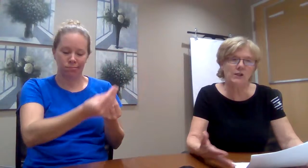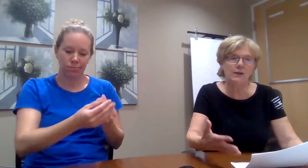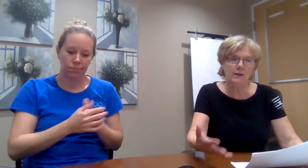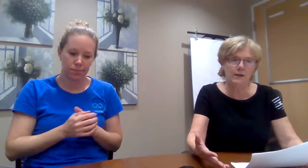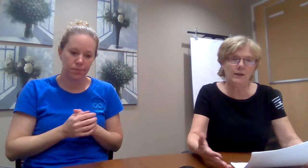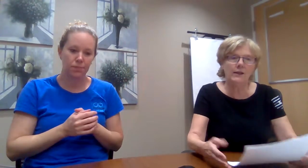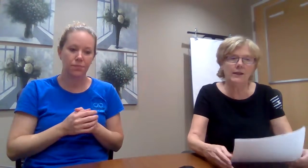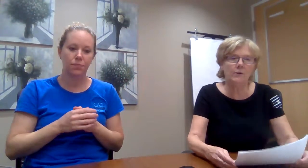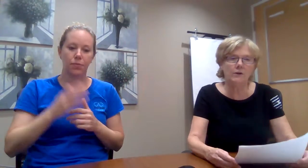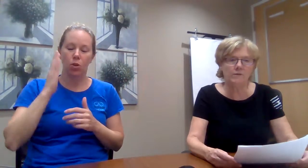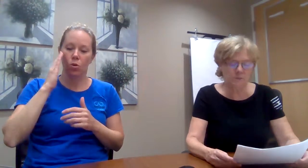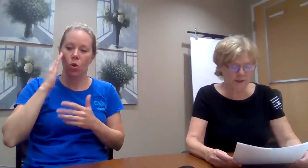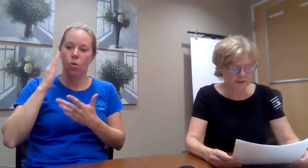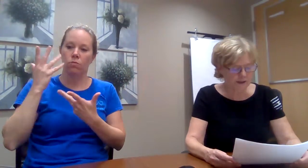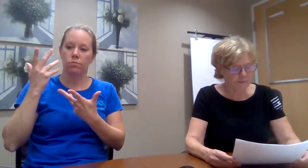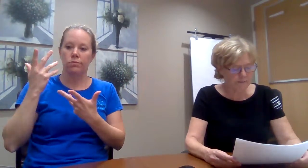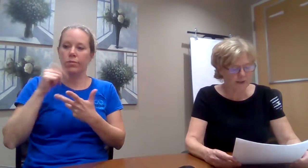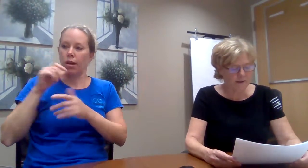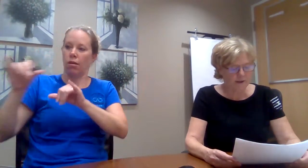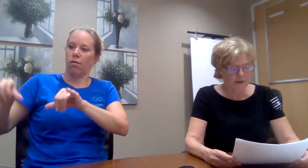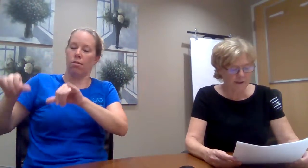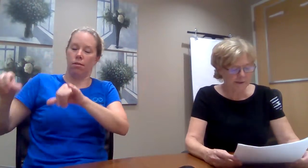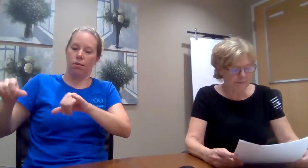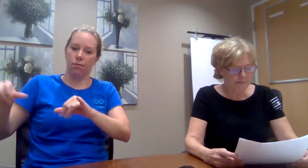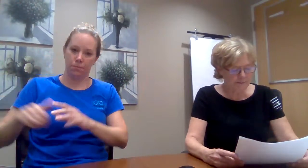to actually get out of the building.